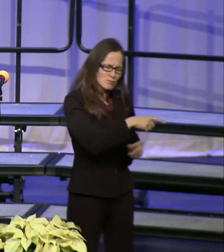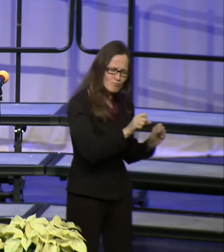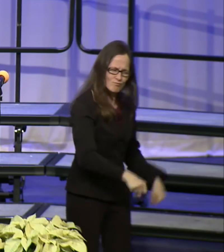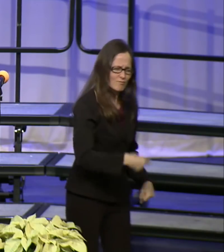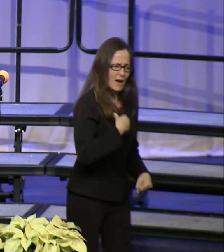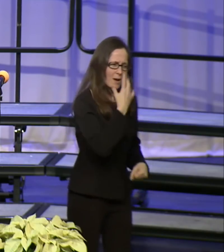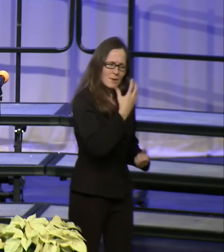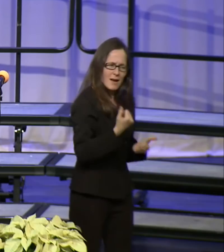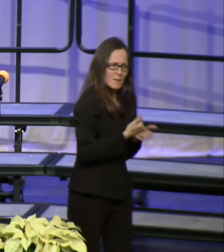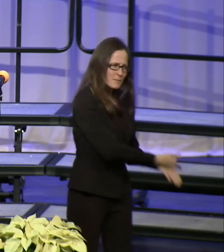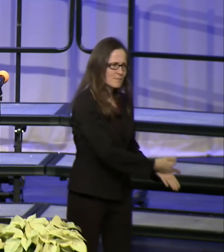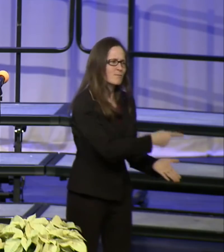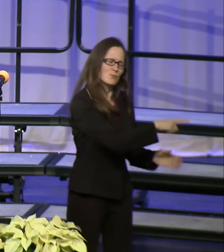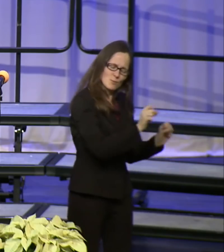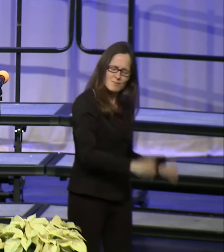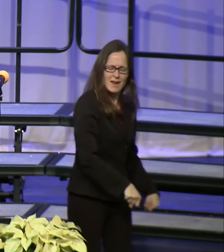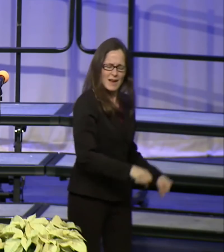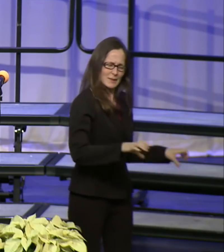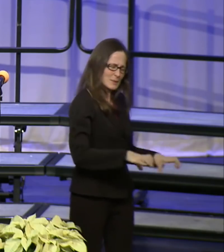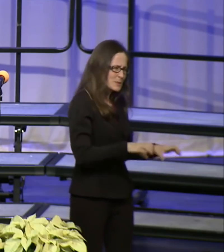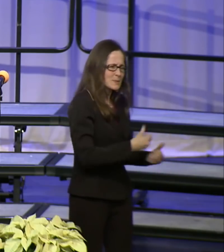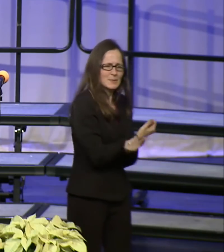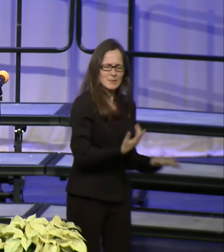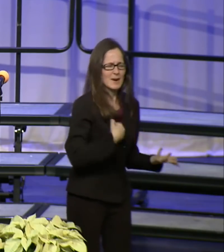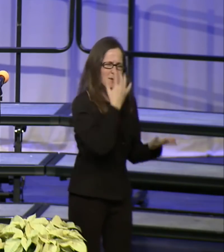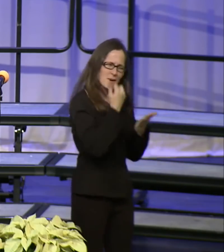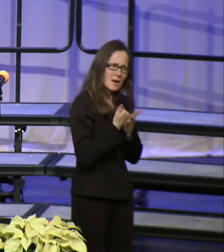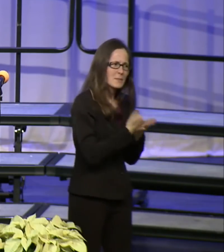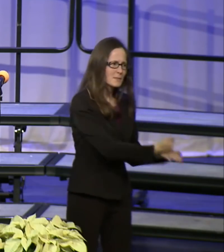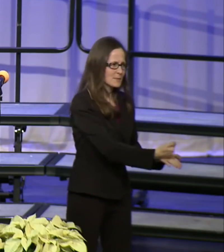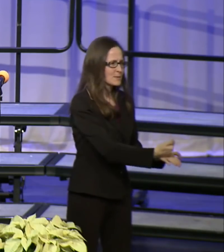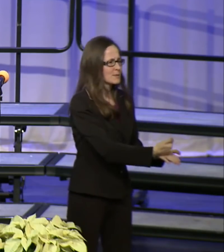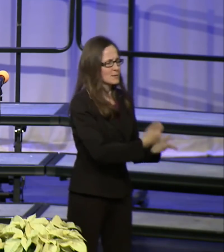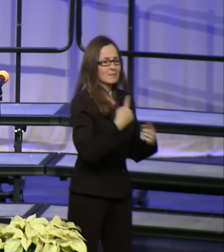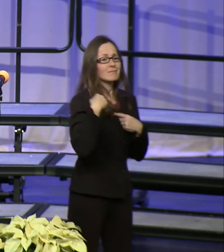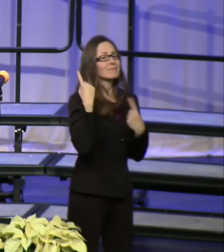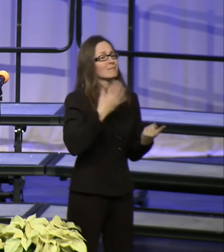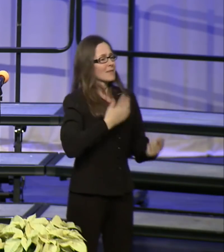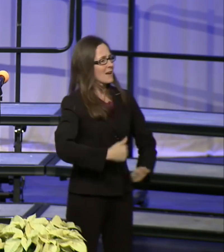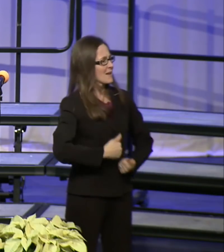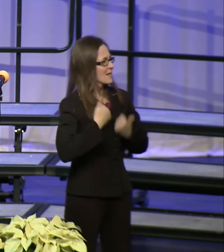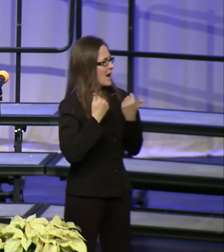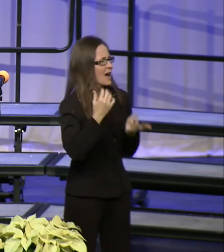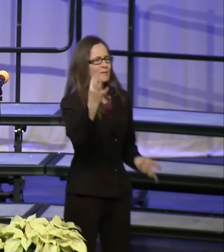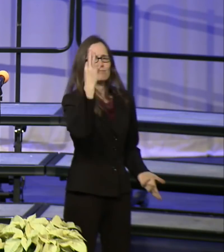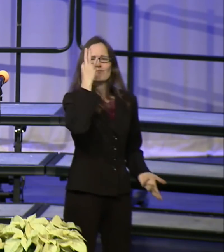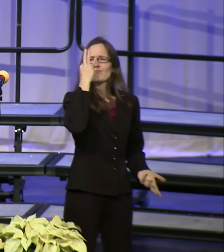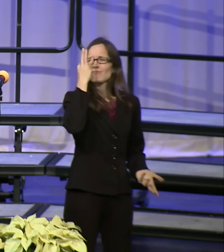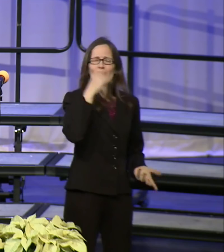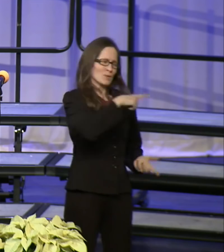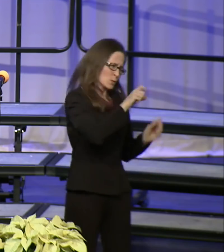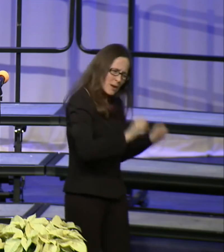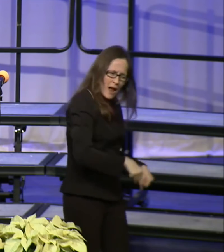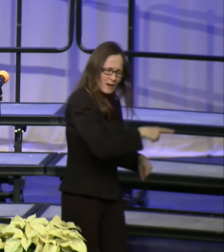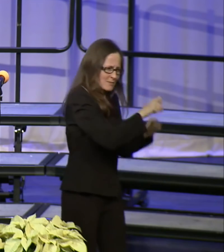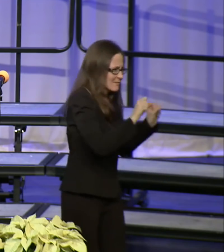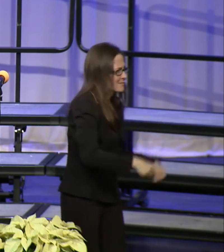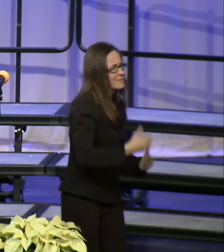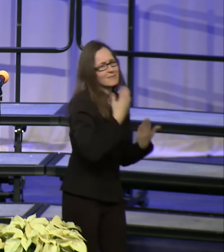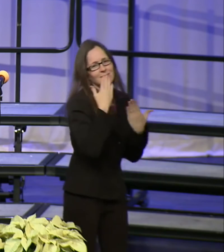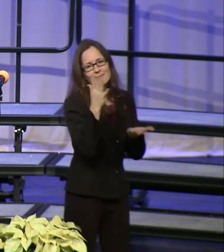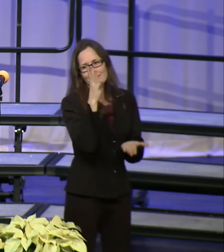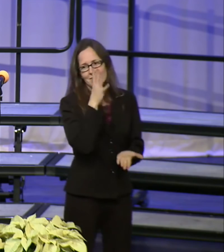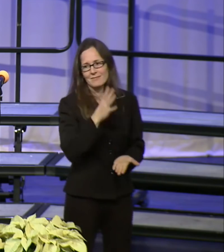help you. You can do it and I will help you. All my life, that's what I heard. Thank you, Mom. Thank you.